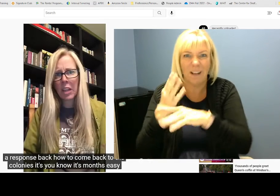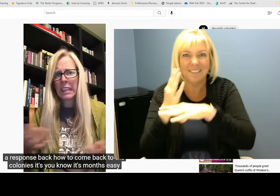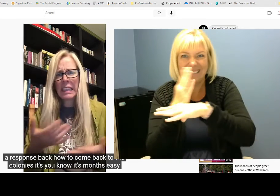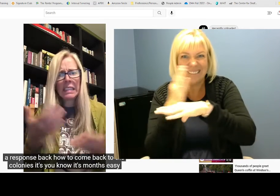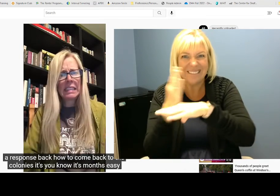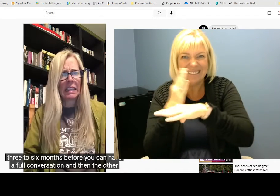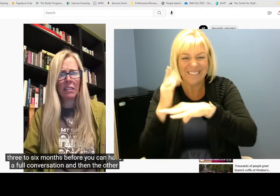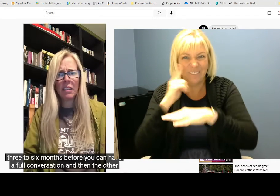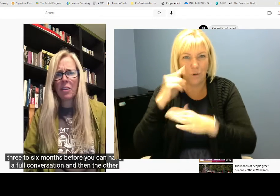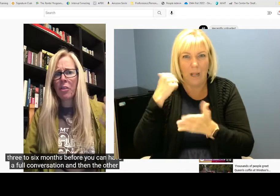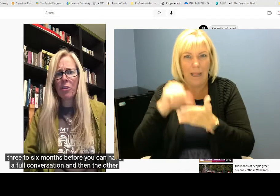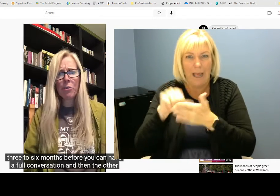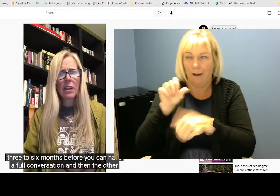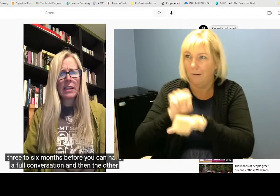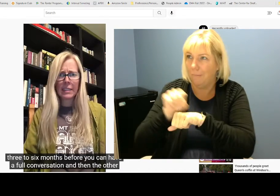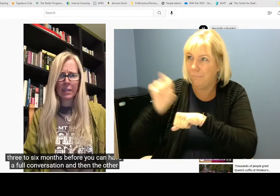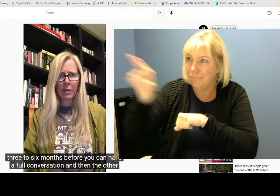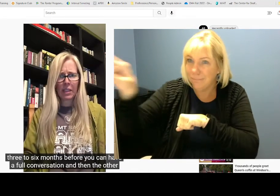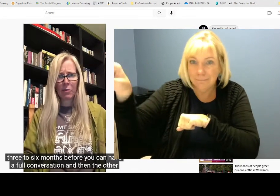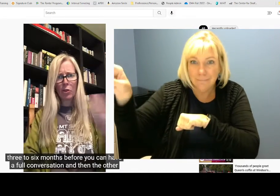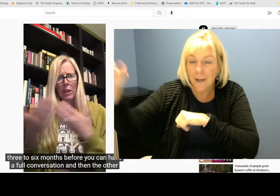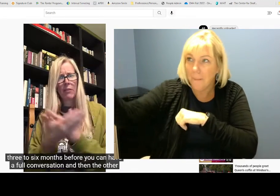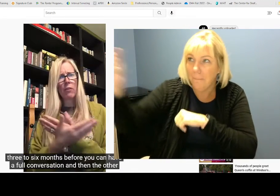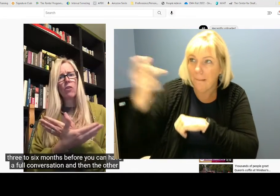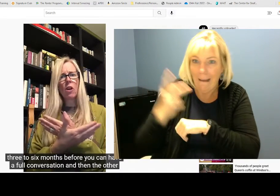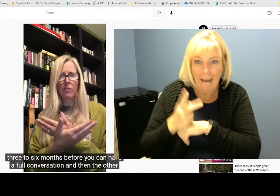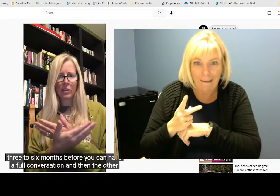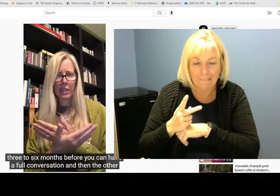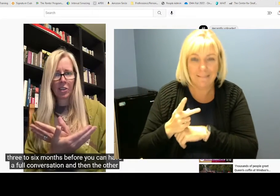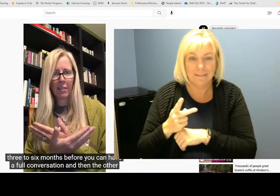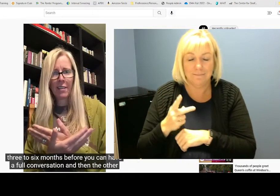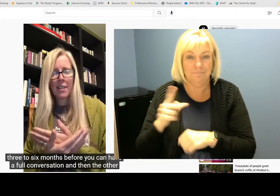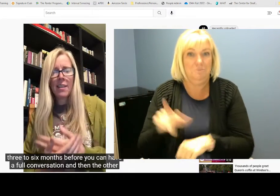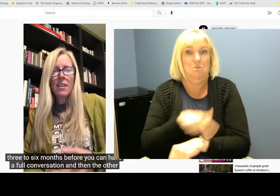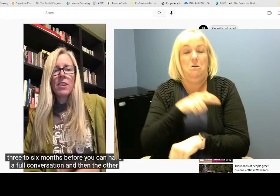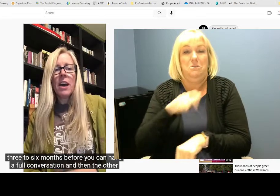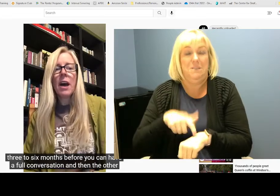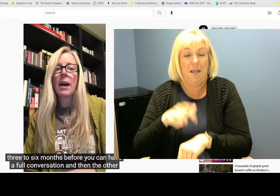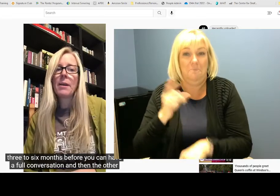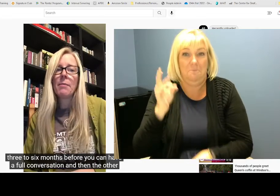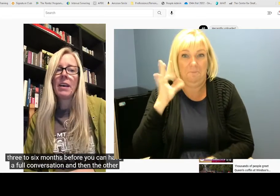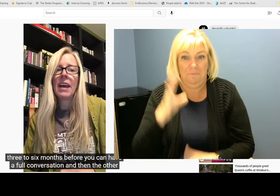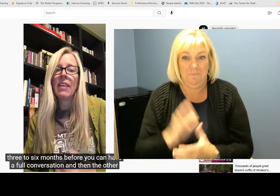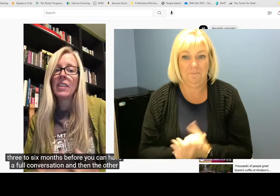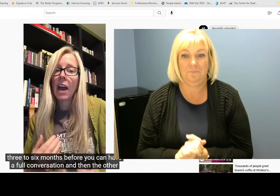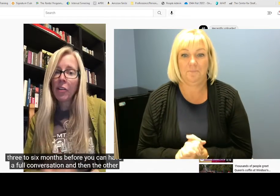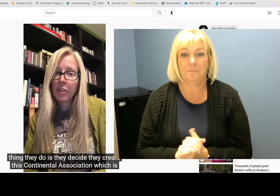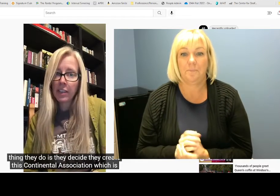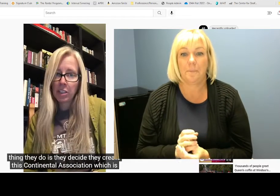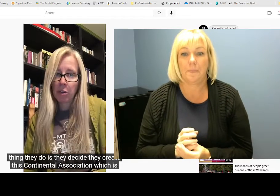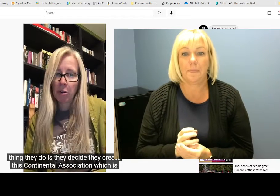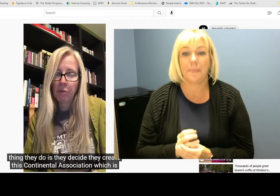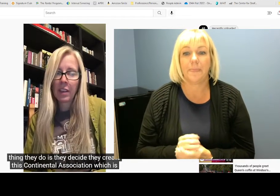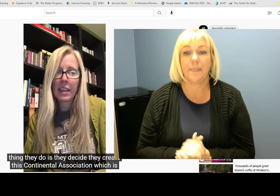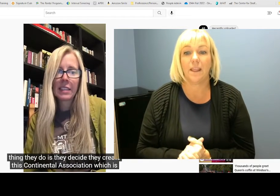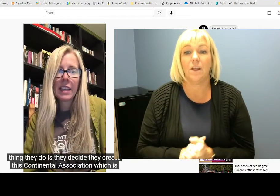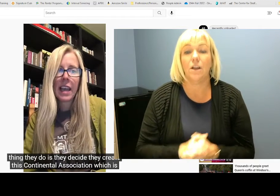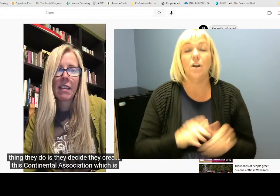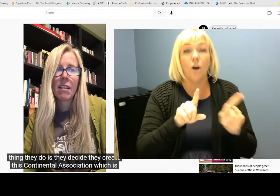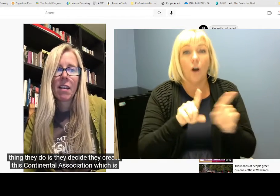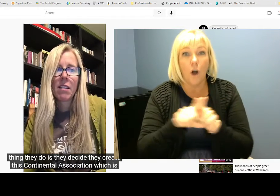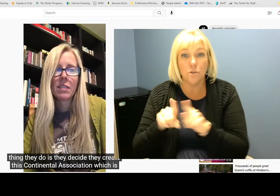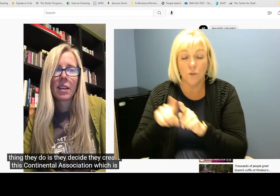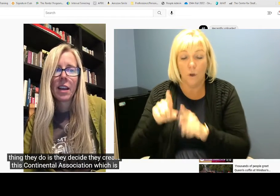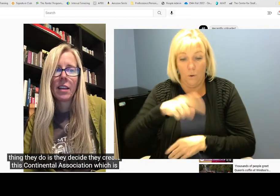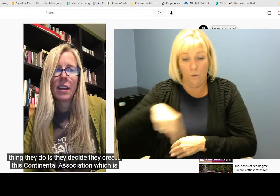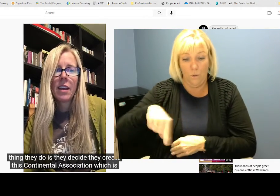months, easy, 3 to 6 months before you can have a full conversation. And then the other thing they do is